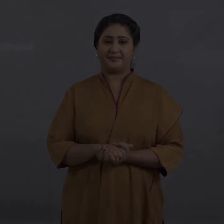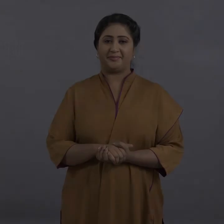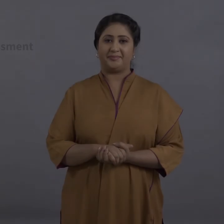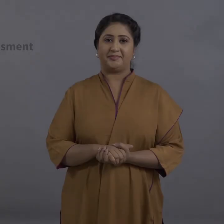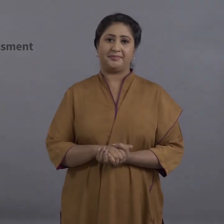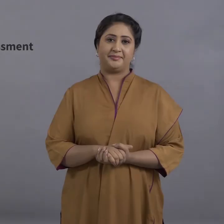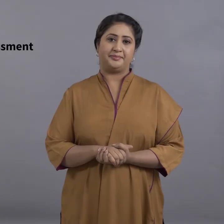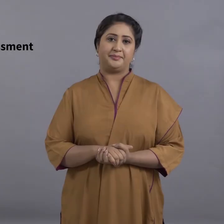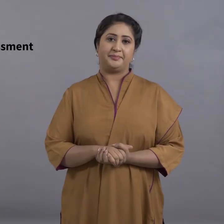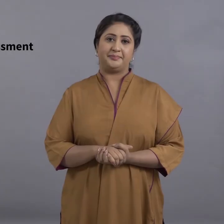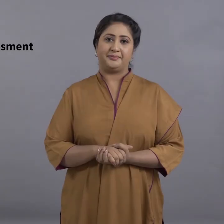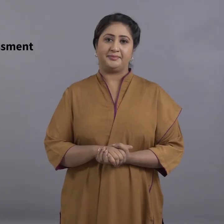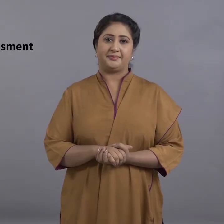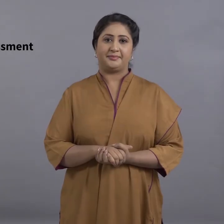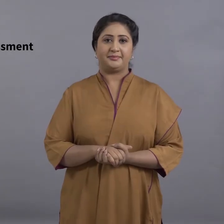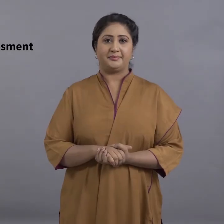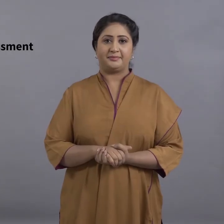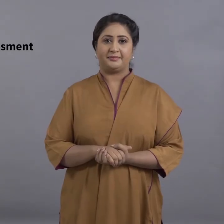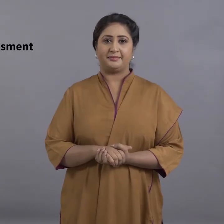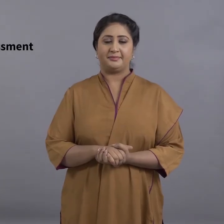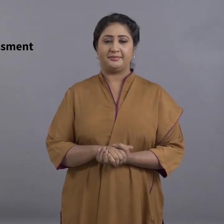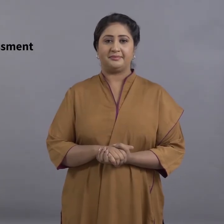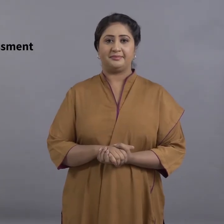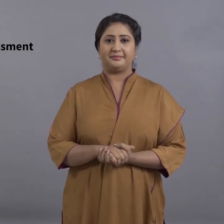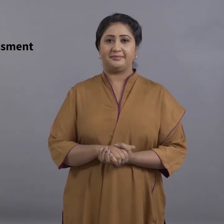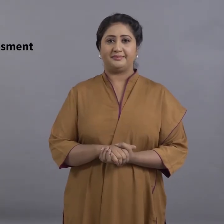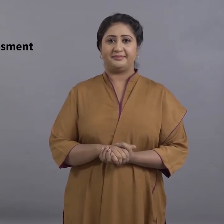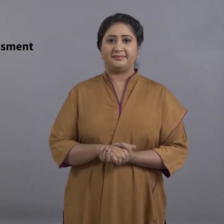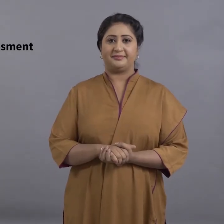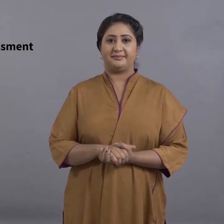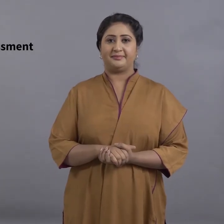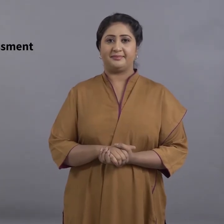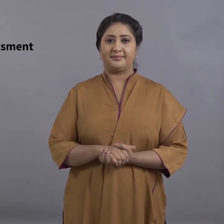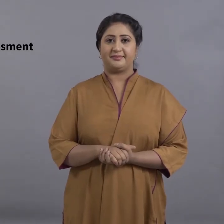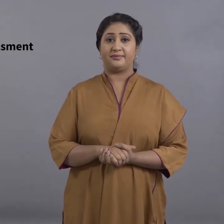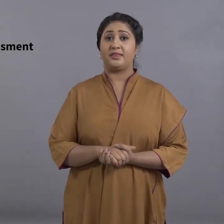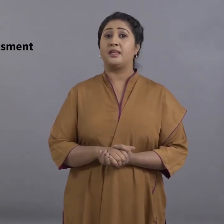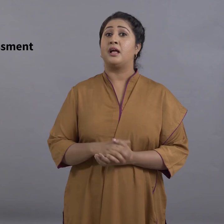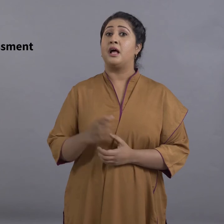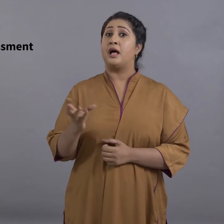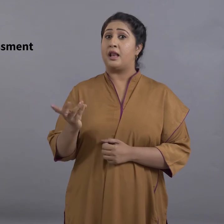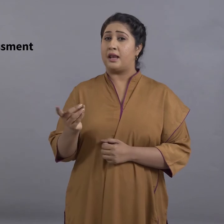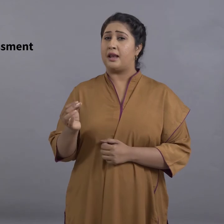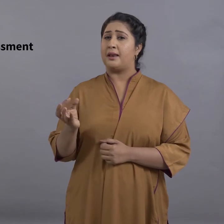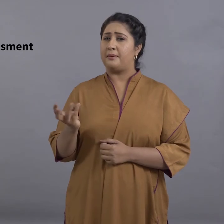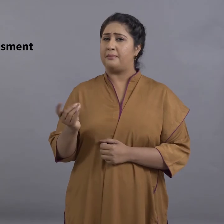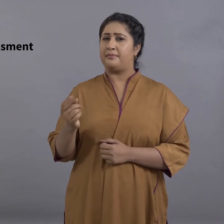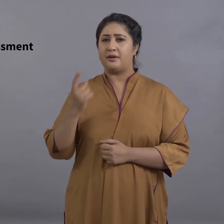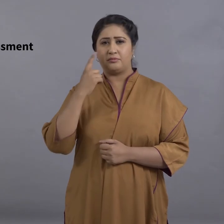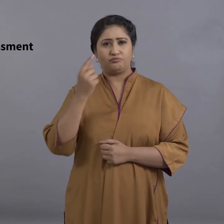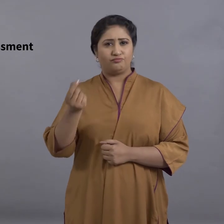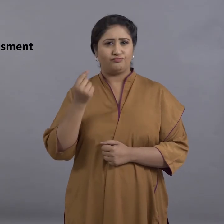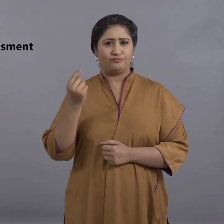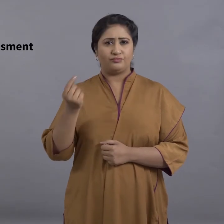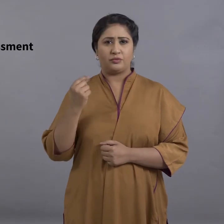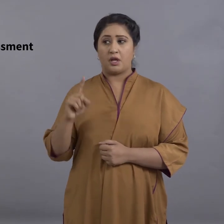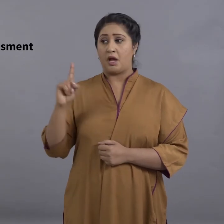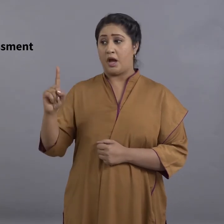Arithmetic Competency Assessment. Number recognition 100 to 200.